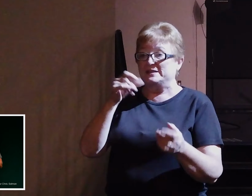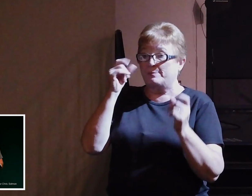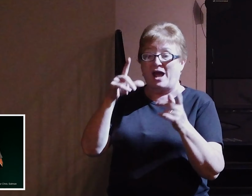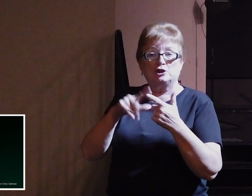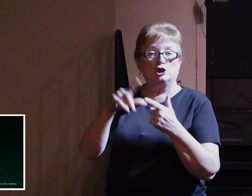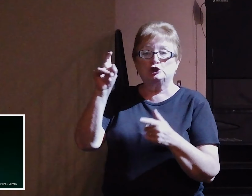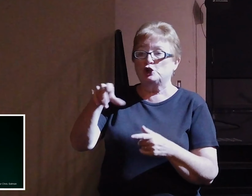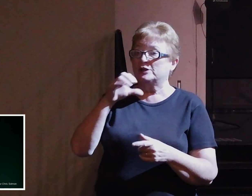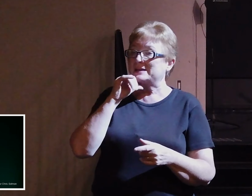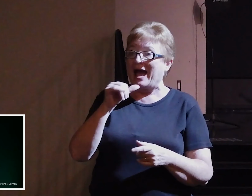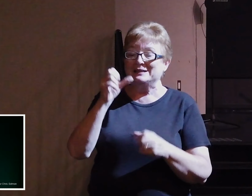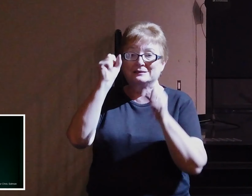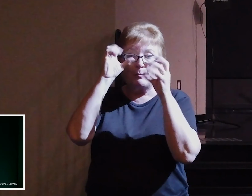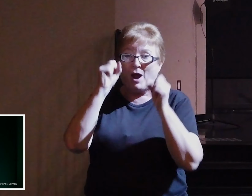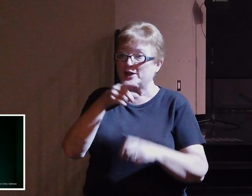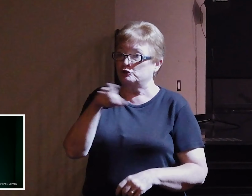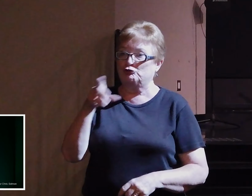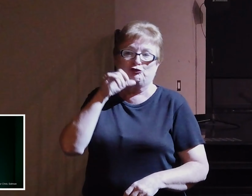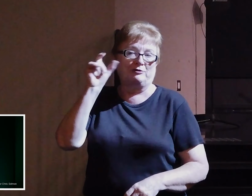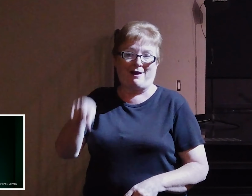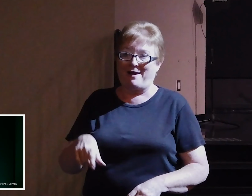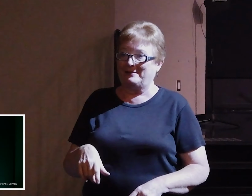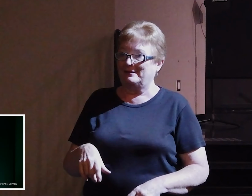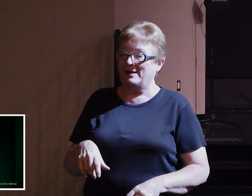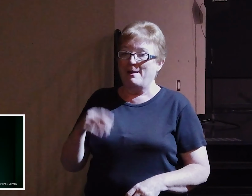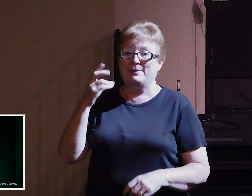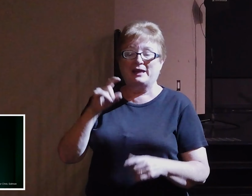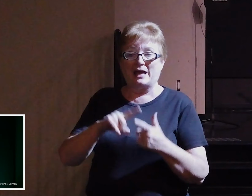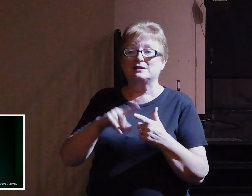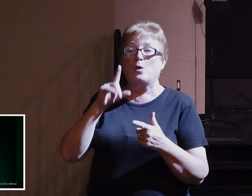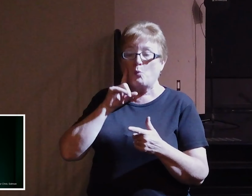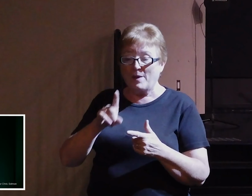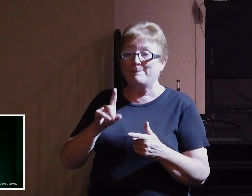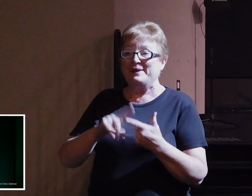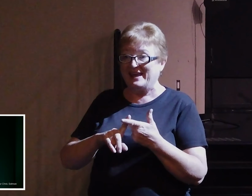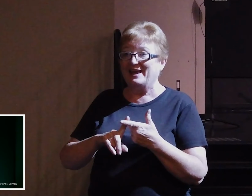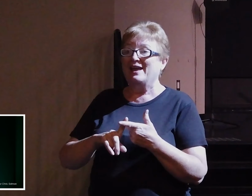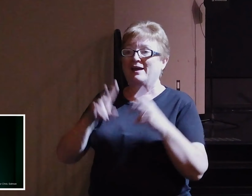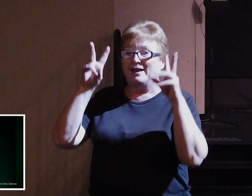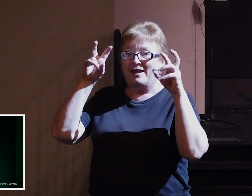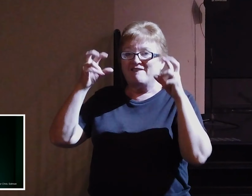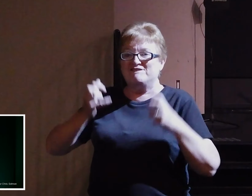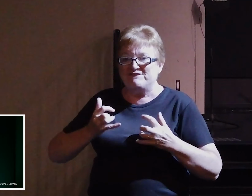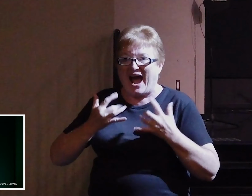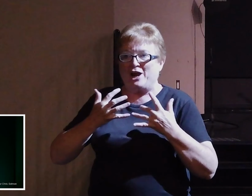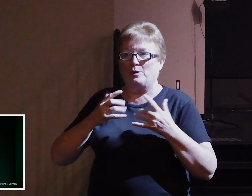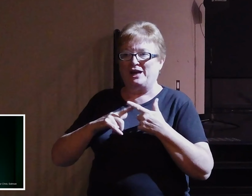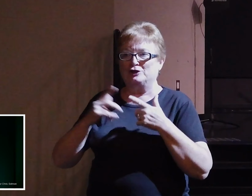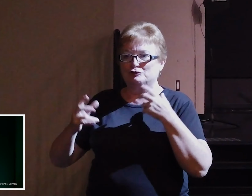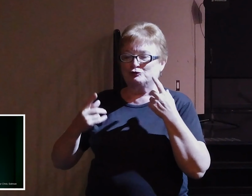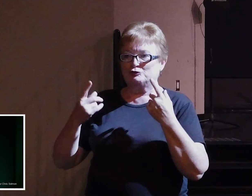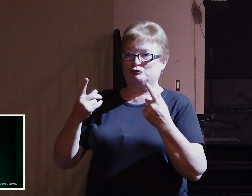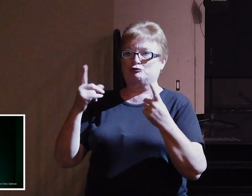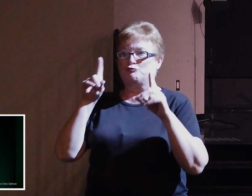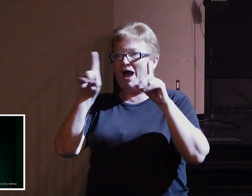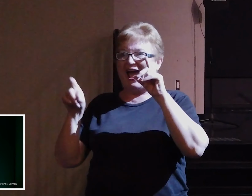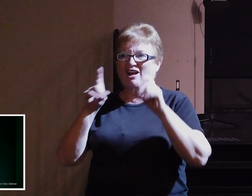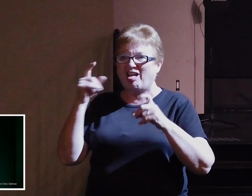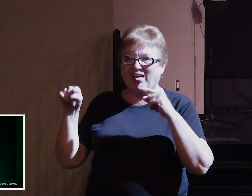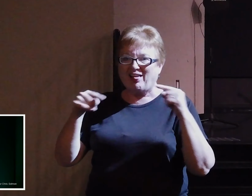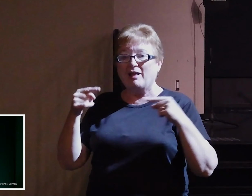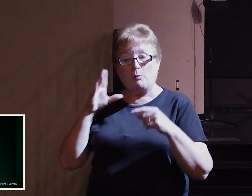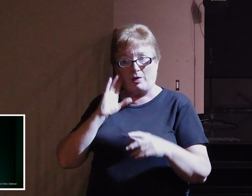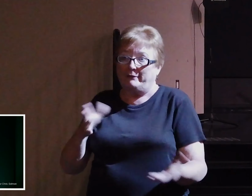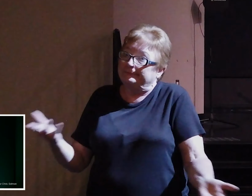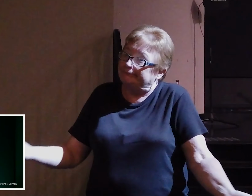shouldn't shock you that there's a fiery trial for believers. And when you think about it, it makes perfect sense. Look at the followers of Jesus, the first